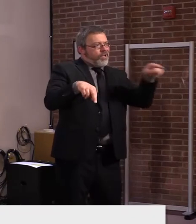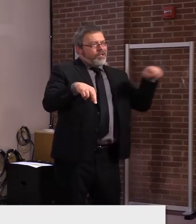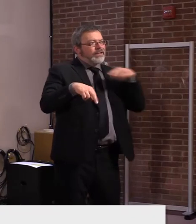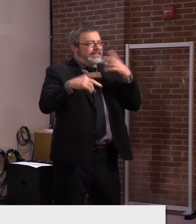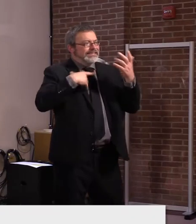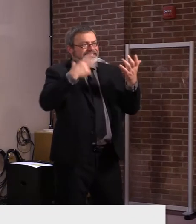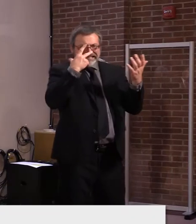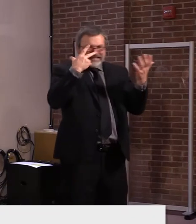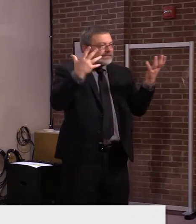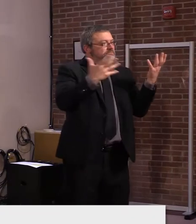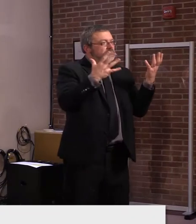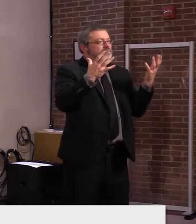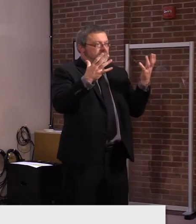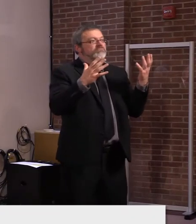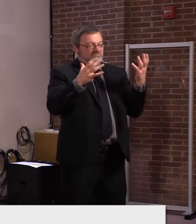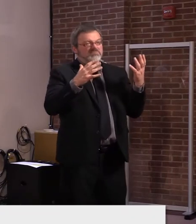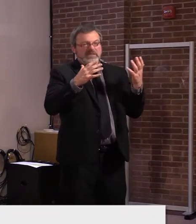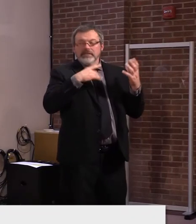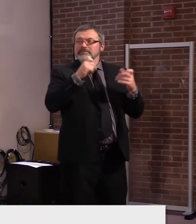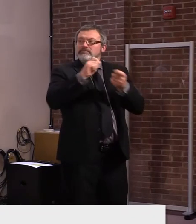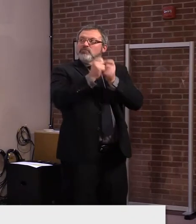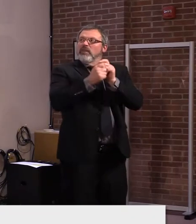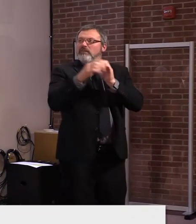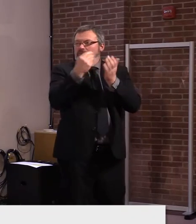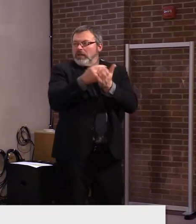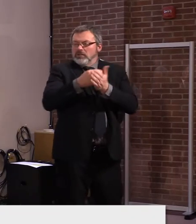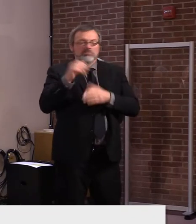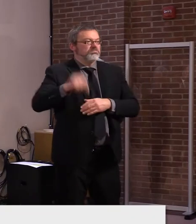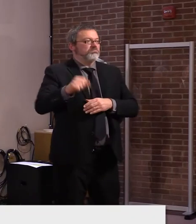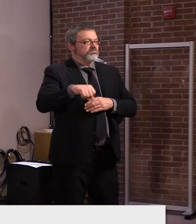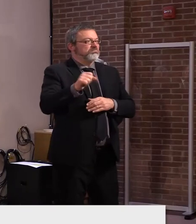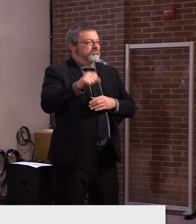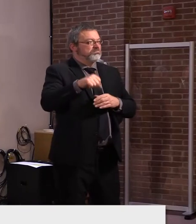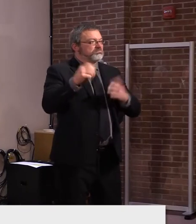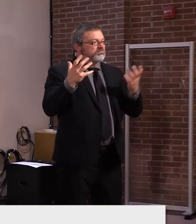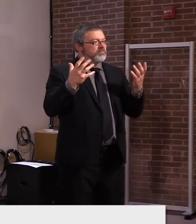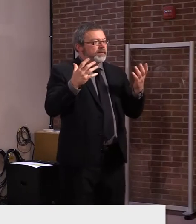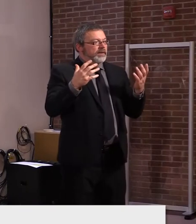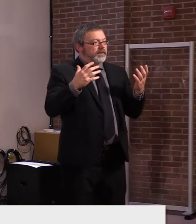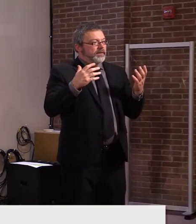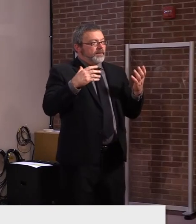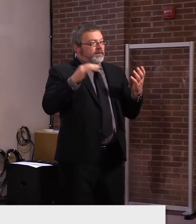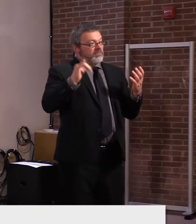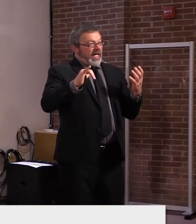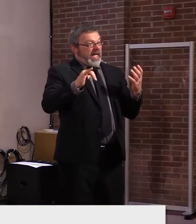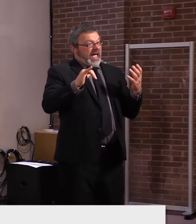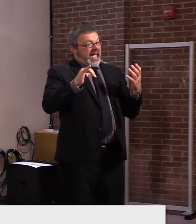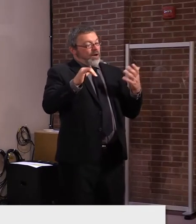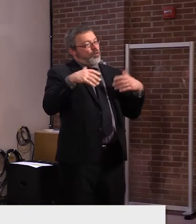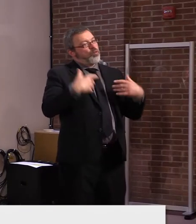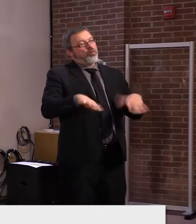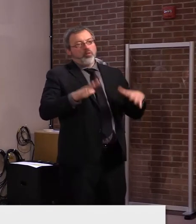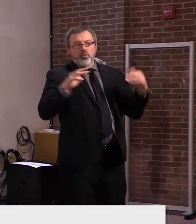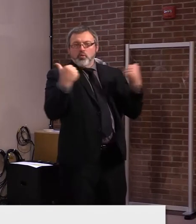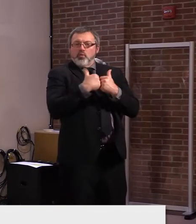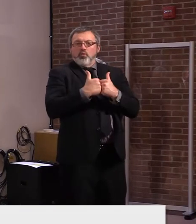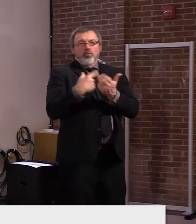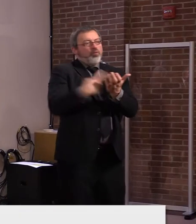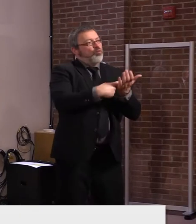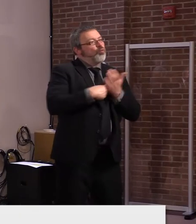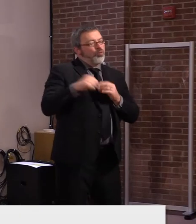formula is going to be a very, very difficult topic to get through and agreement